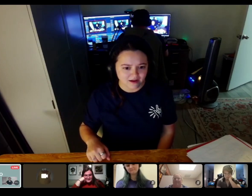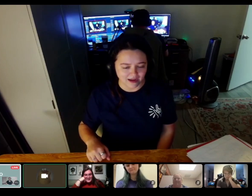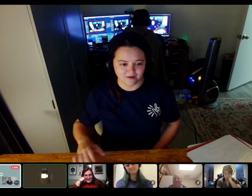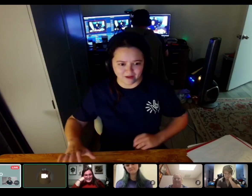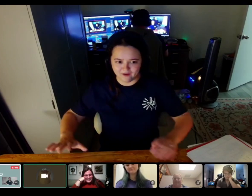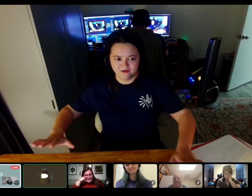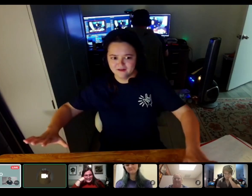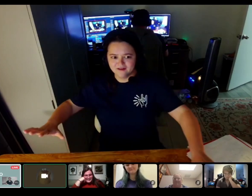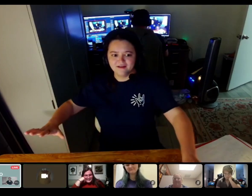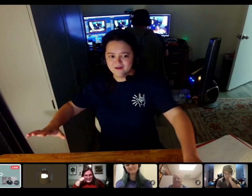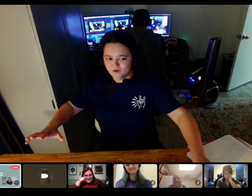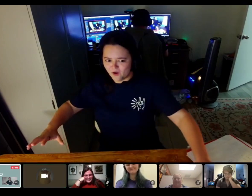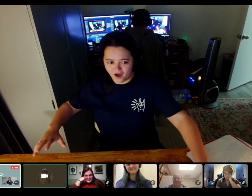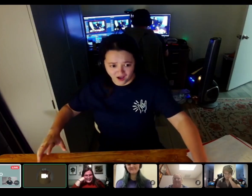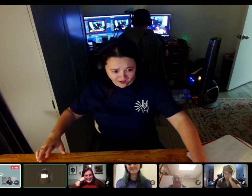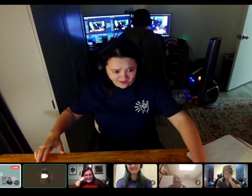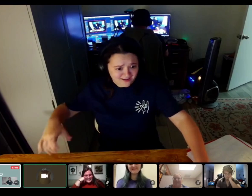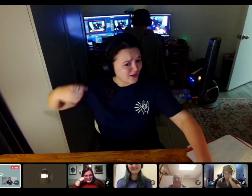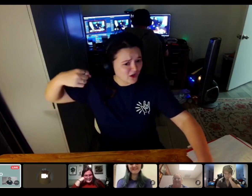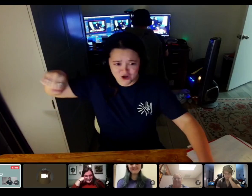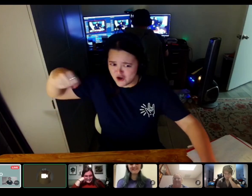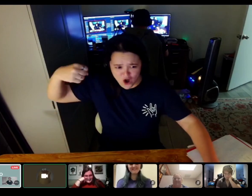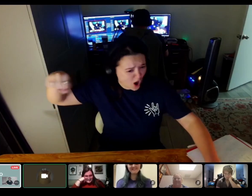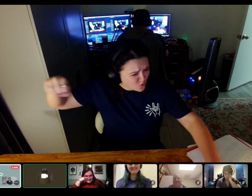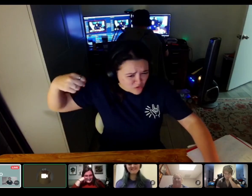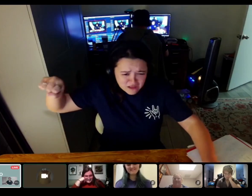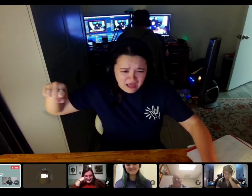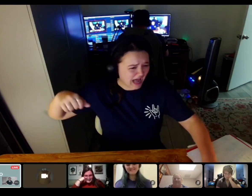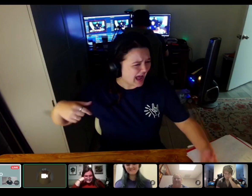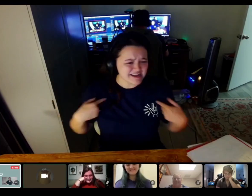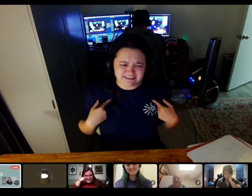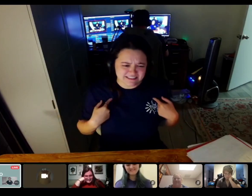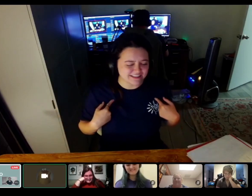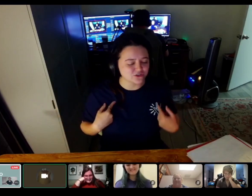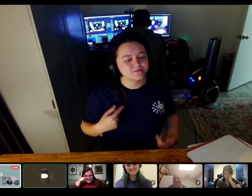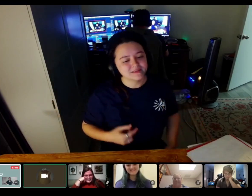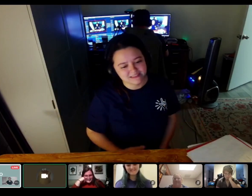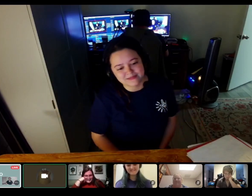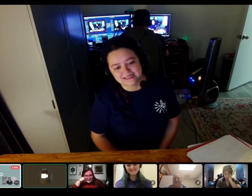and I'm like, huh? No? Teach you. It's BSL.